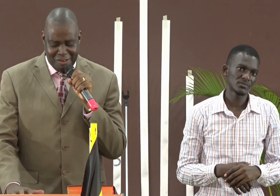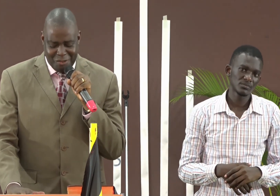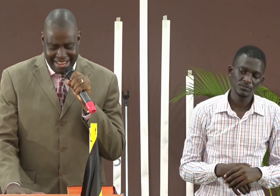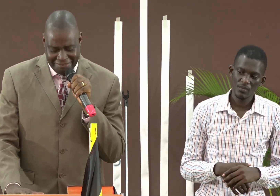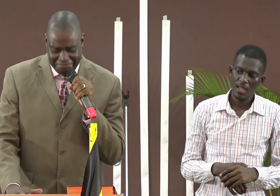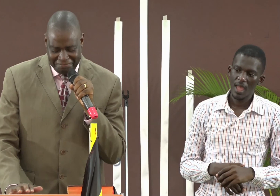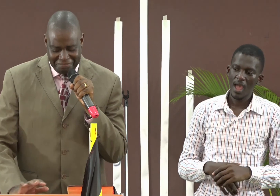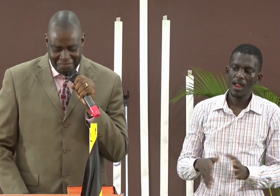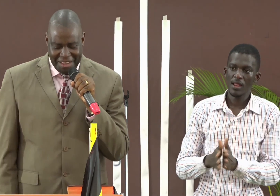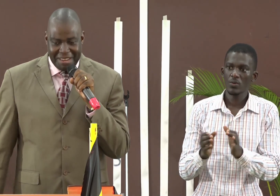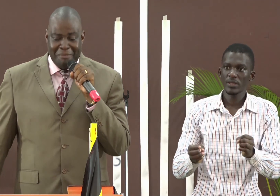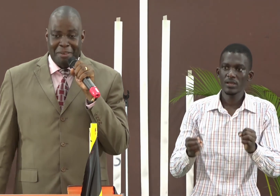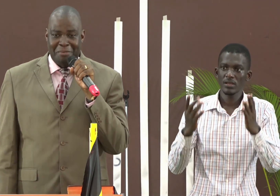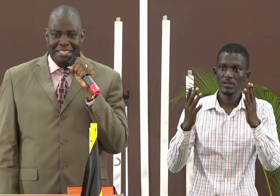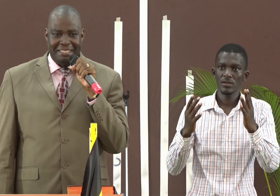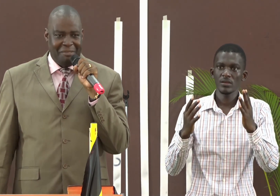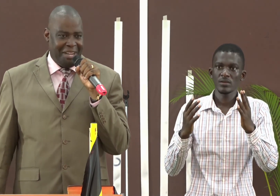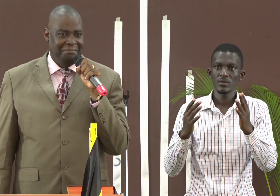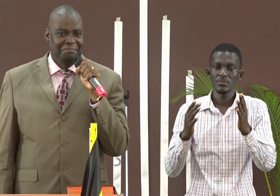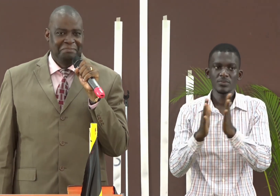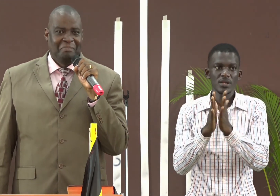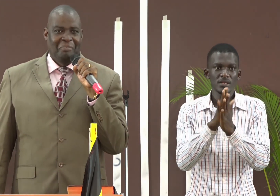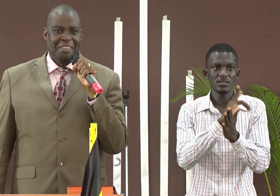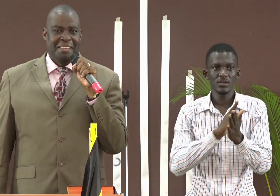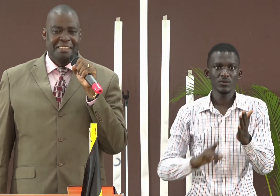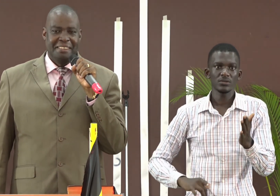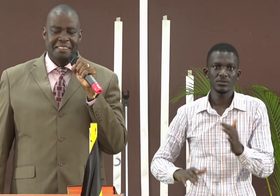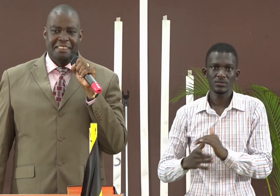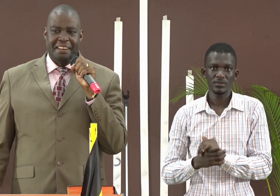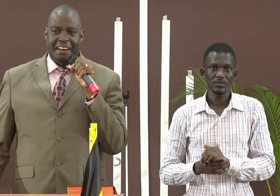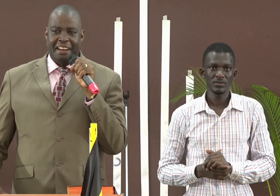Hallelujah. Amen. May the name of the Lord be glorified.